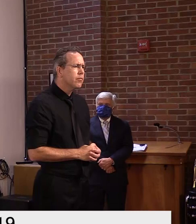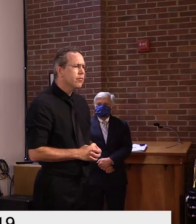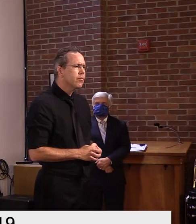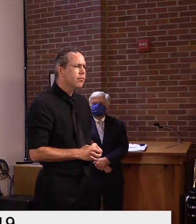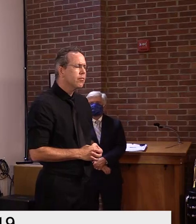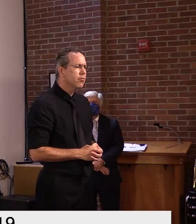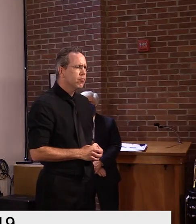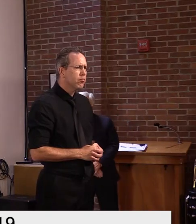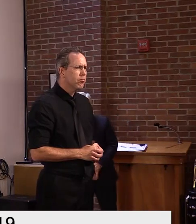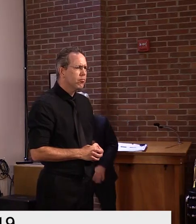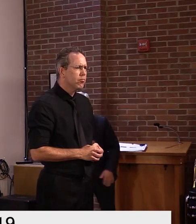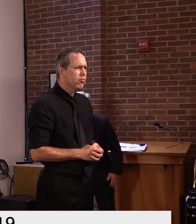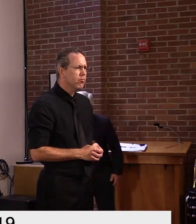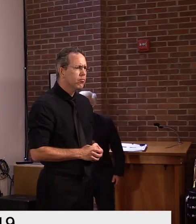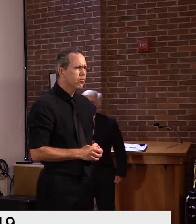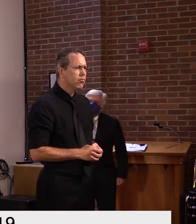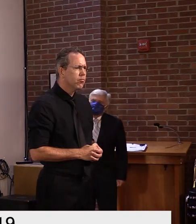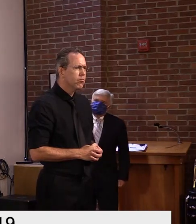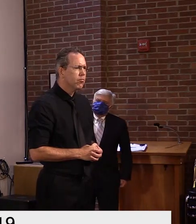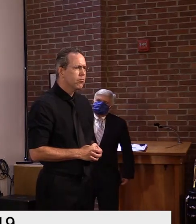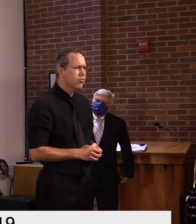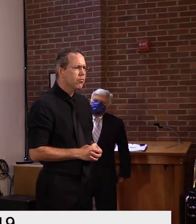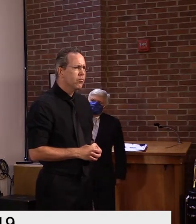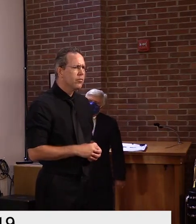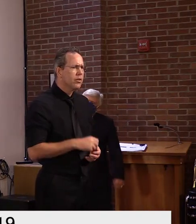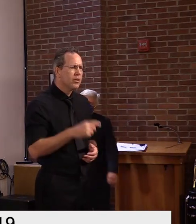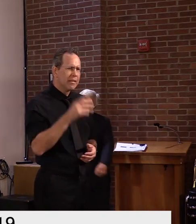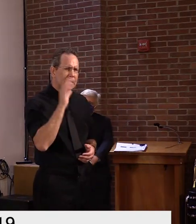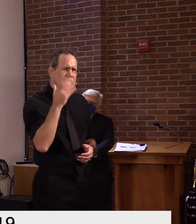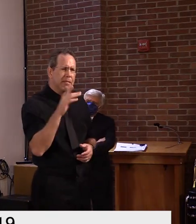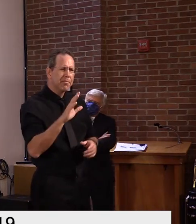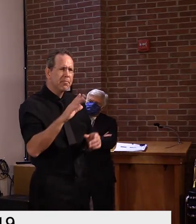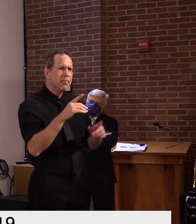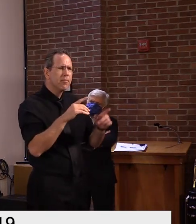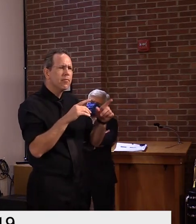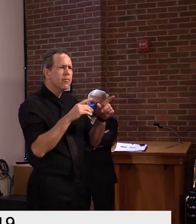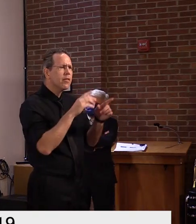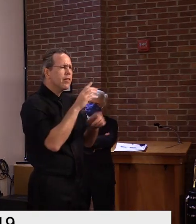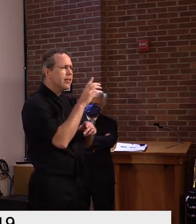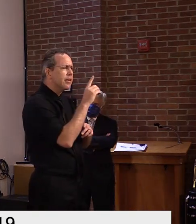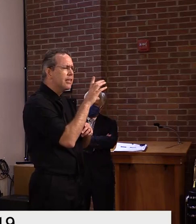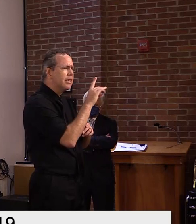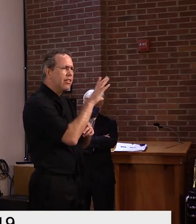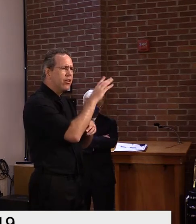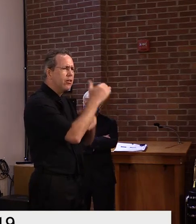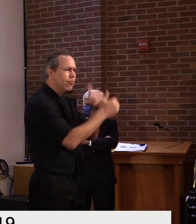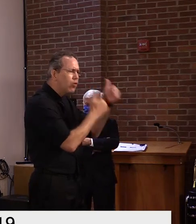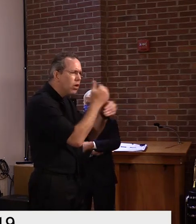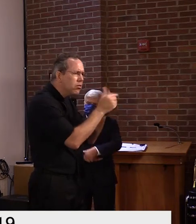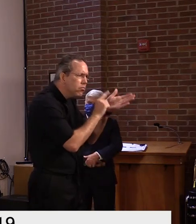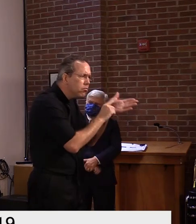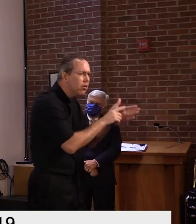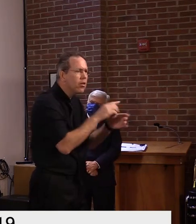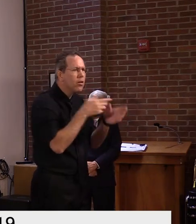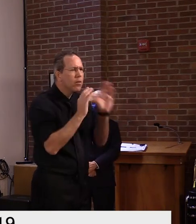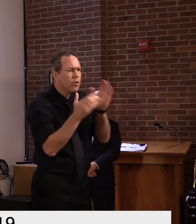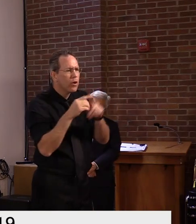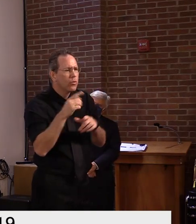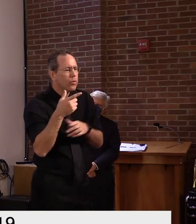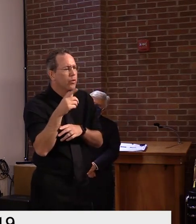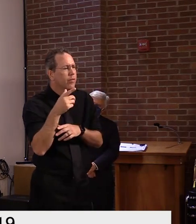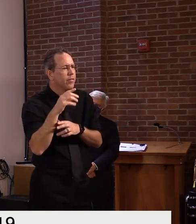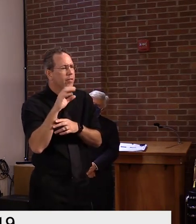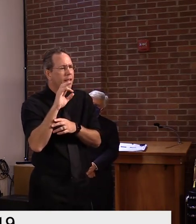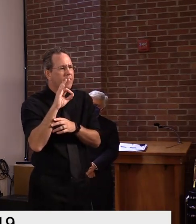Yeah, so the angle that the FDA and the Quidel company are coming at it from is really looking at the test as